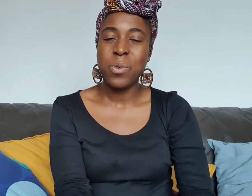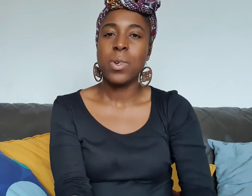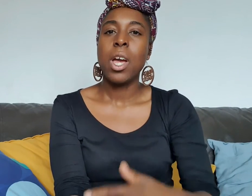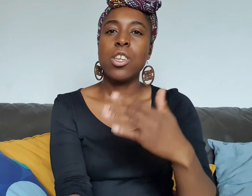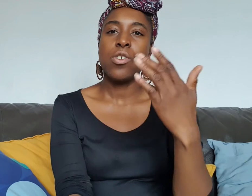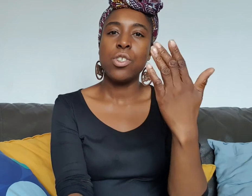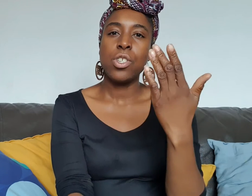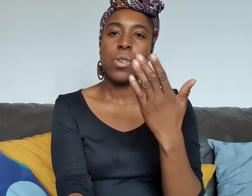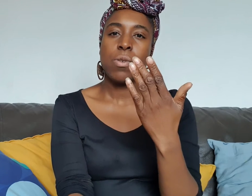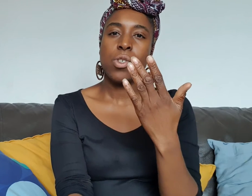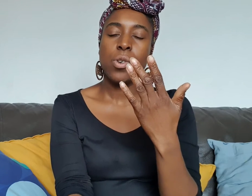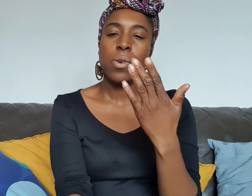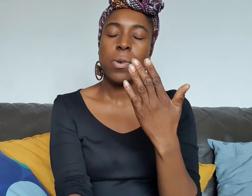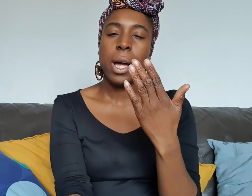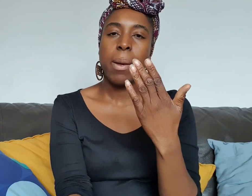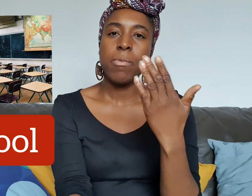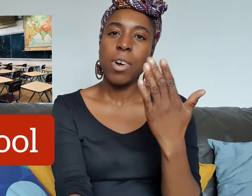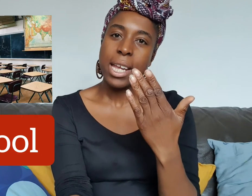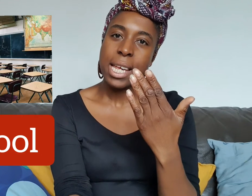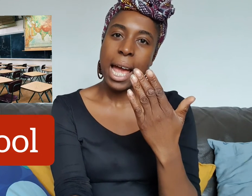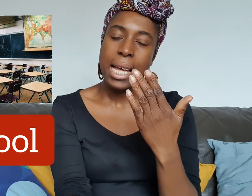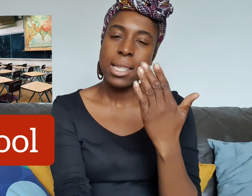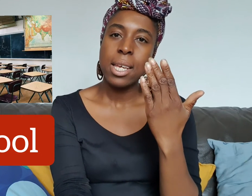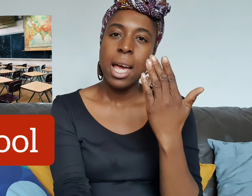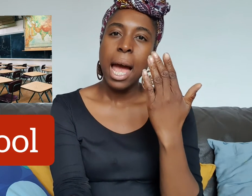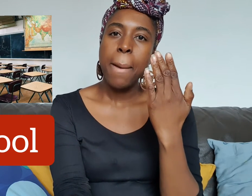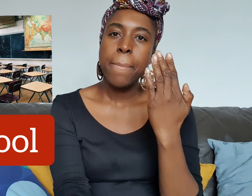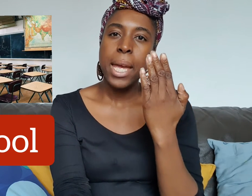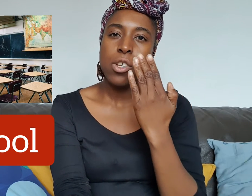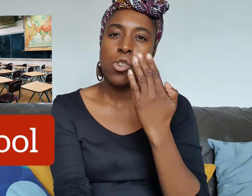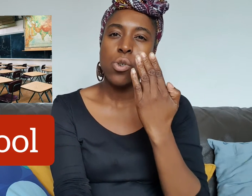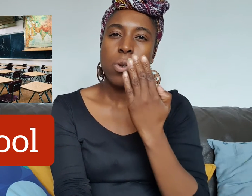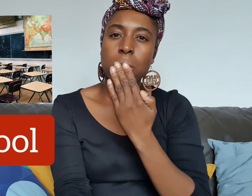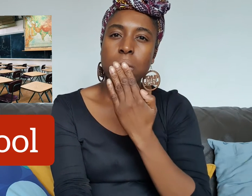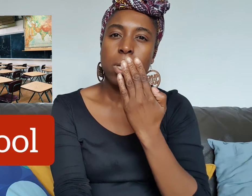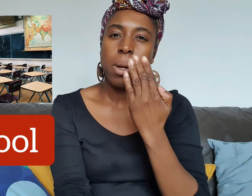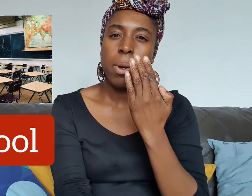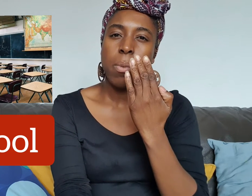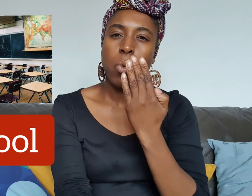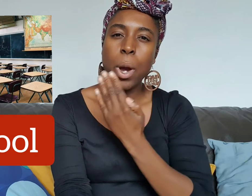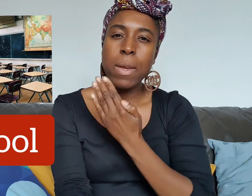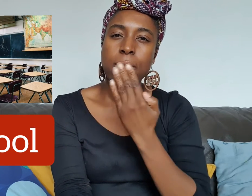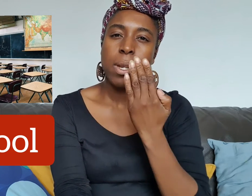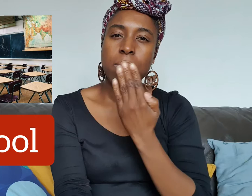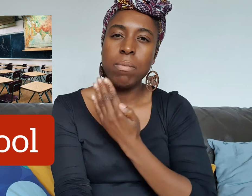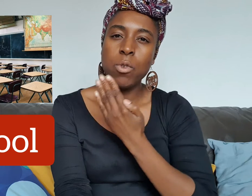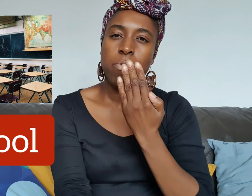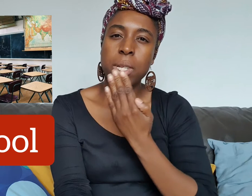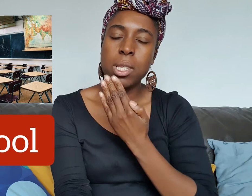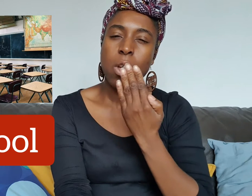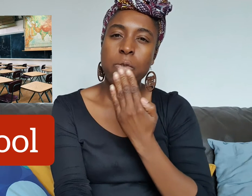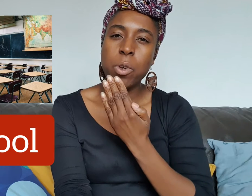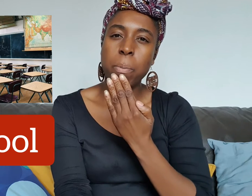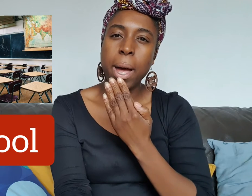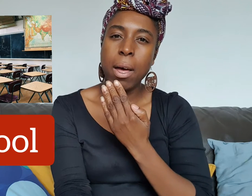you should use your right hand and make short waving movements over your mouth.